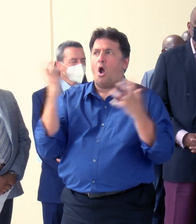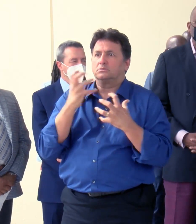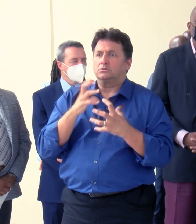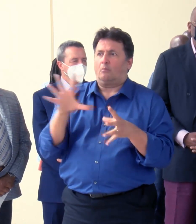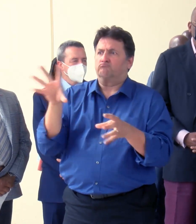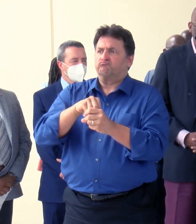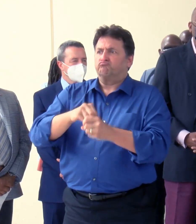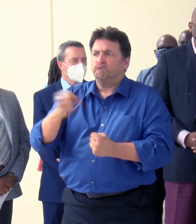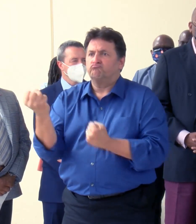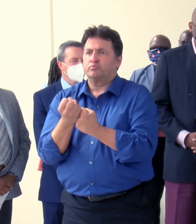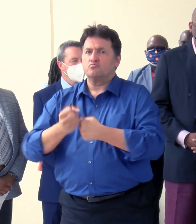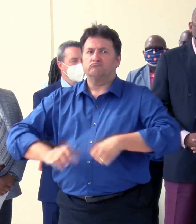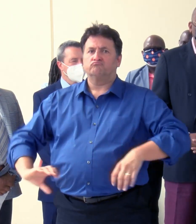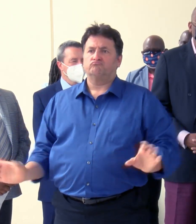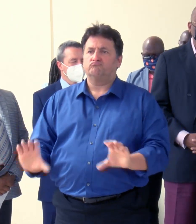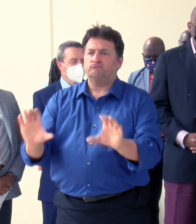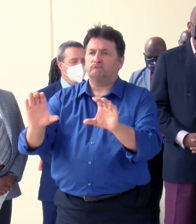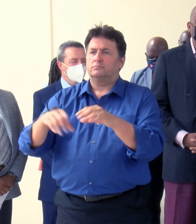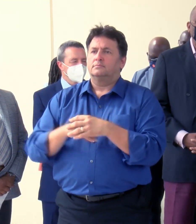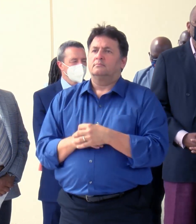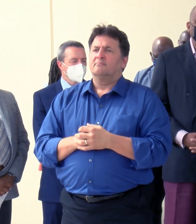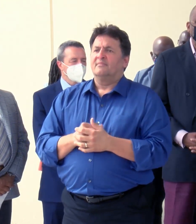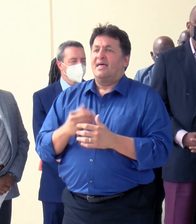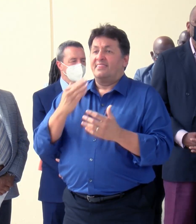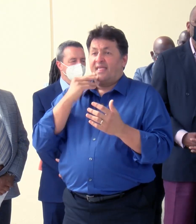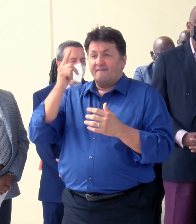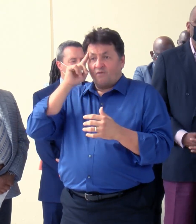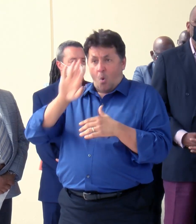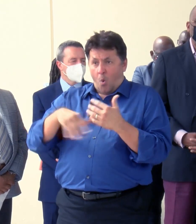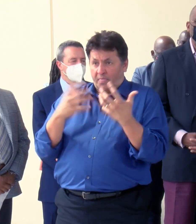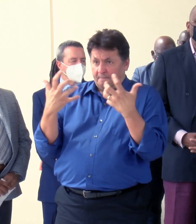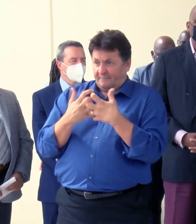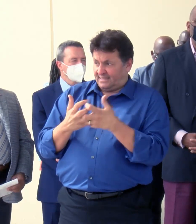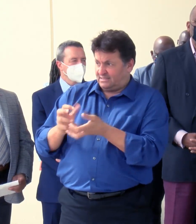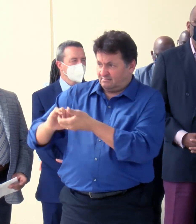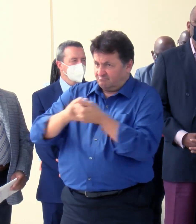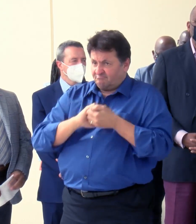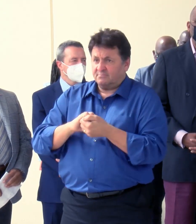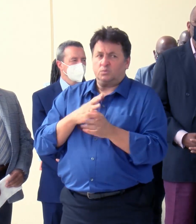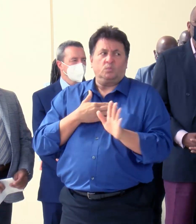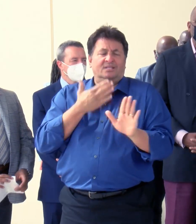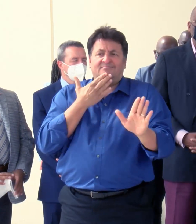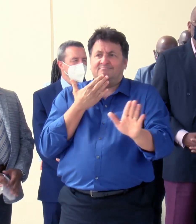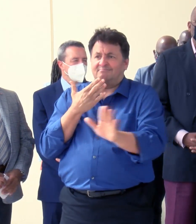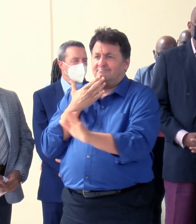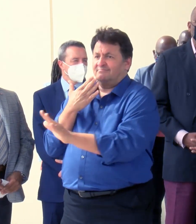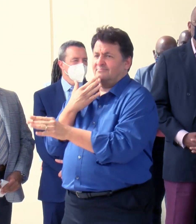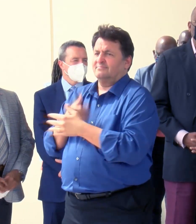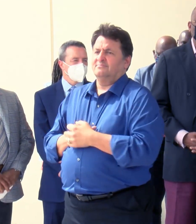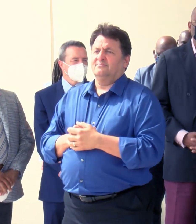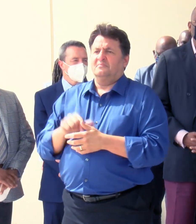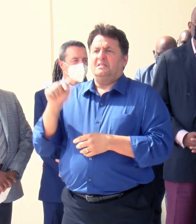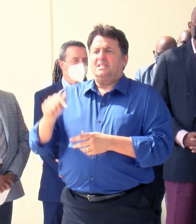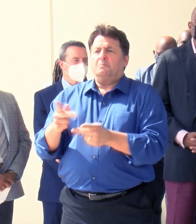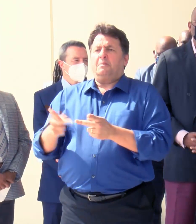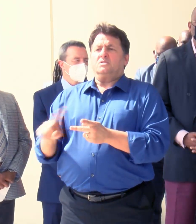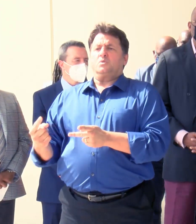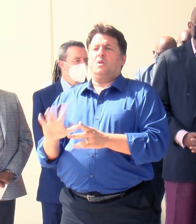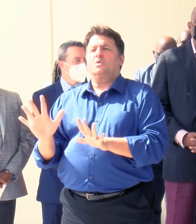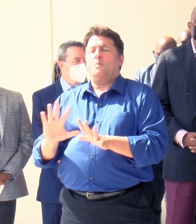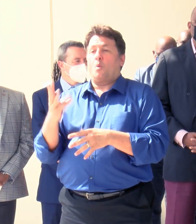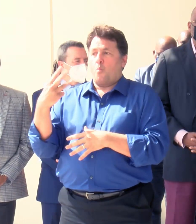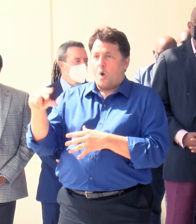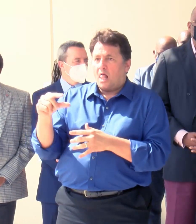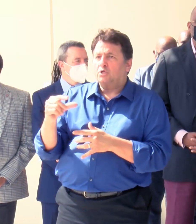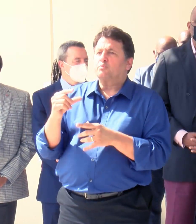that. And so I want to thank you for the partnership and the collaboration that's taken place, not only at this site, but at the Walgreens and many of the